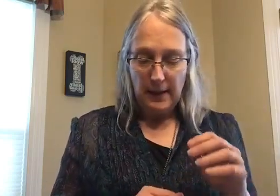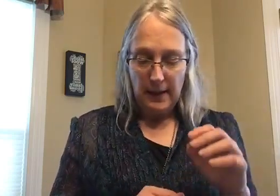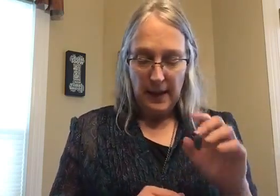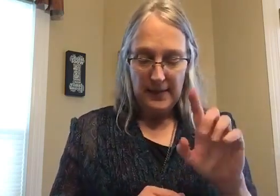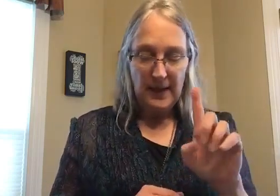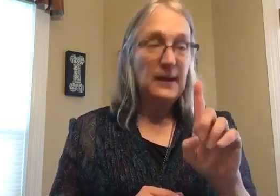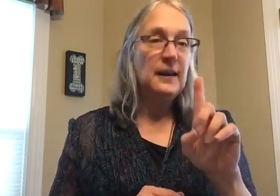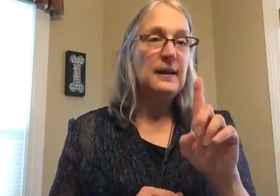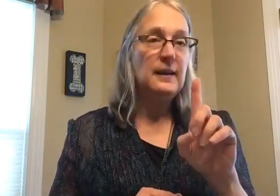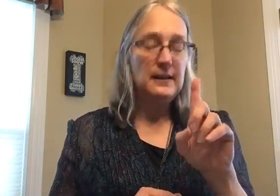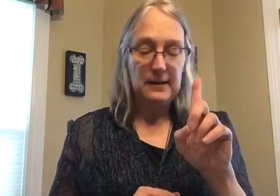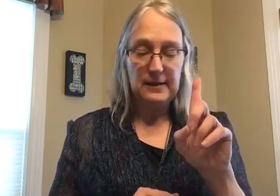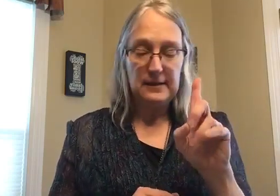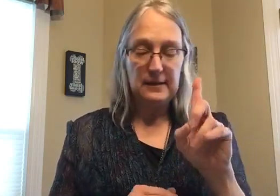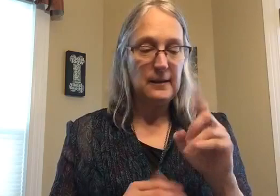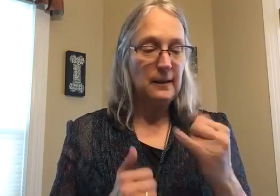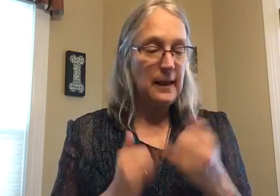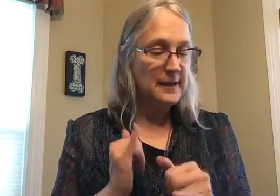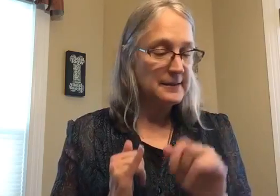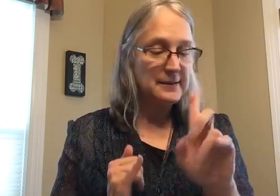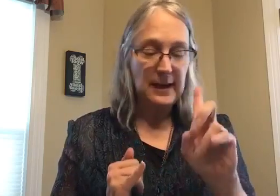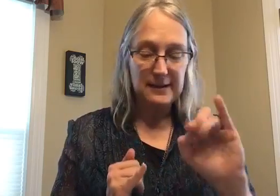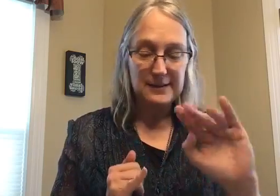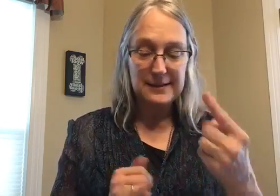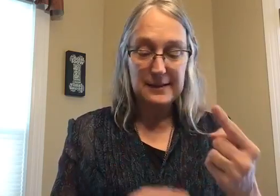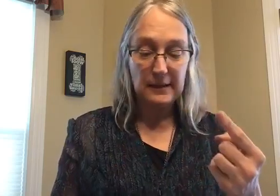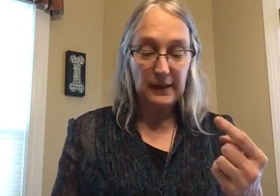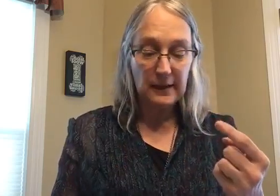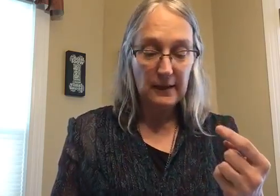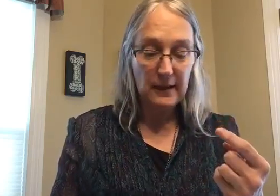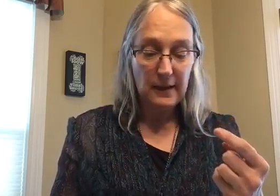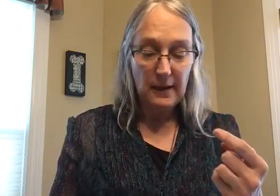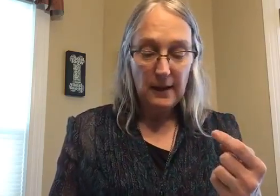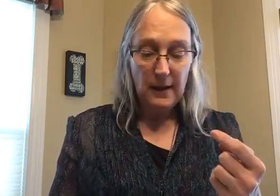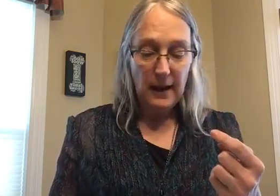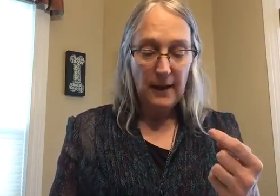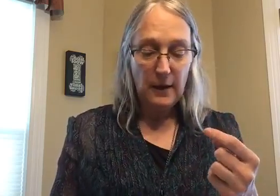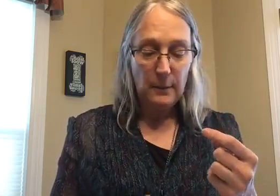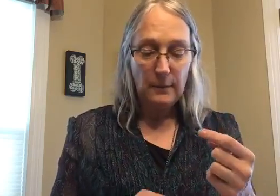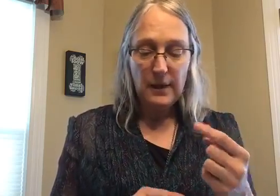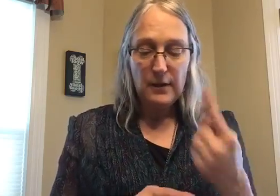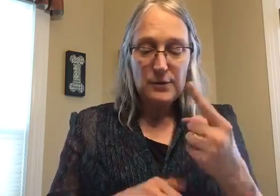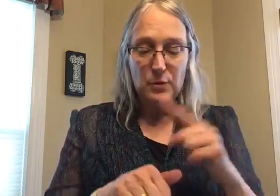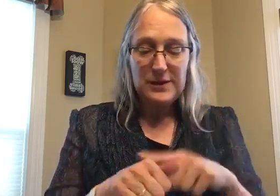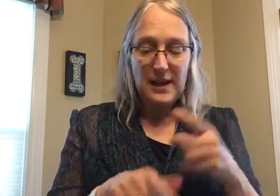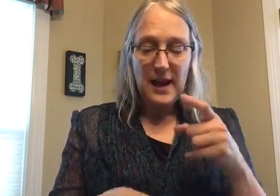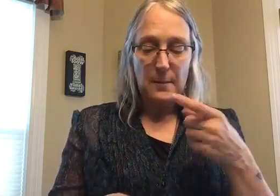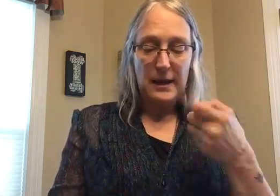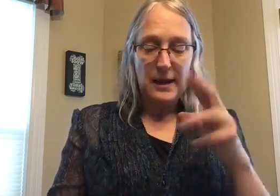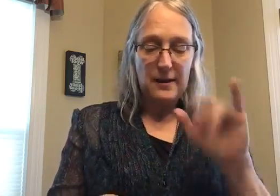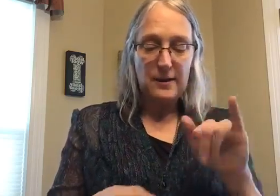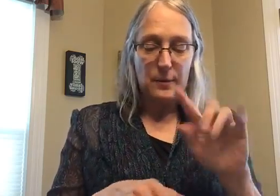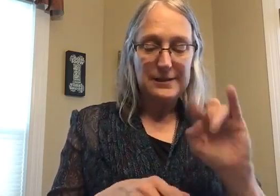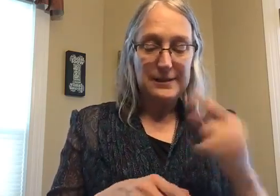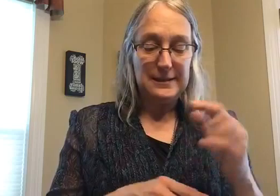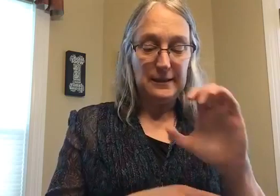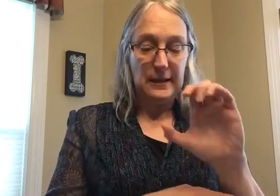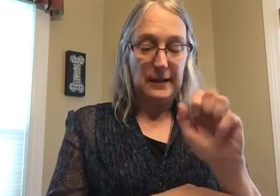And then the last is kind of distilling. There was one time Gary was distilling